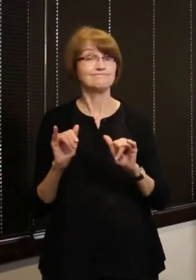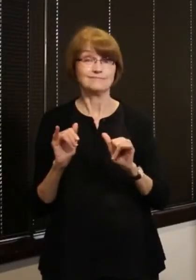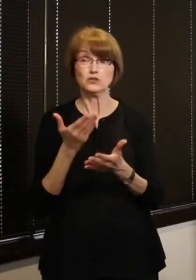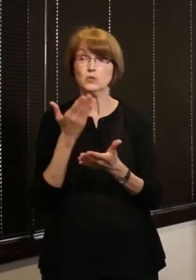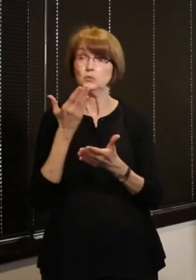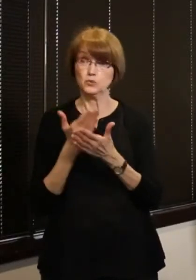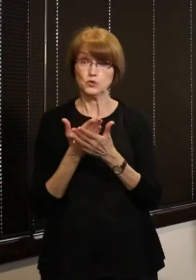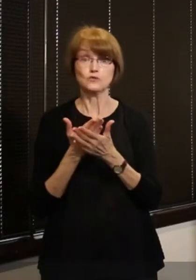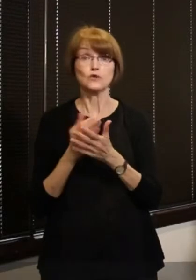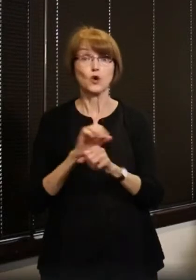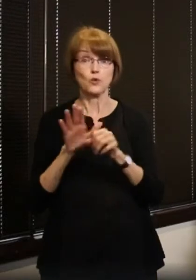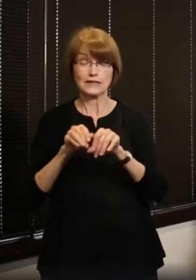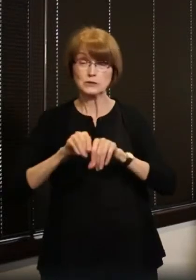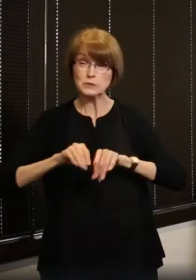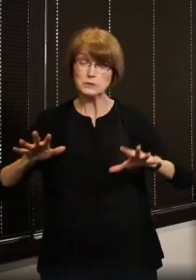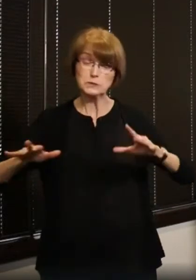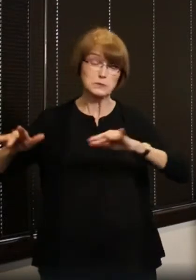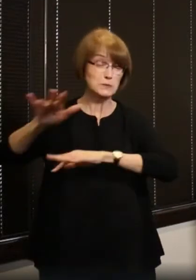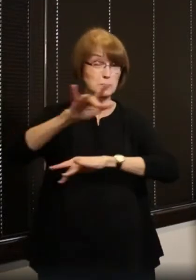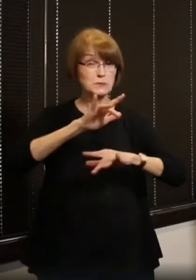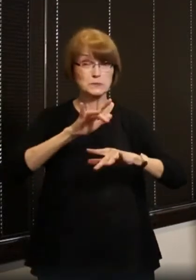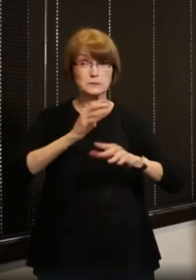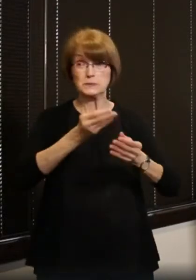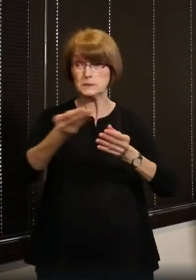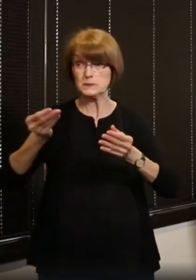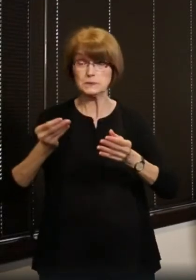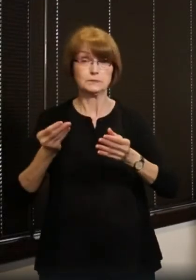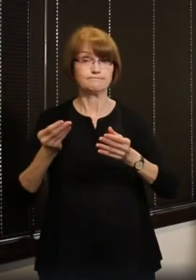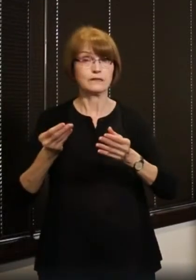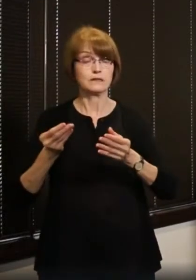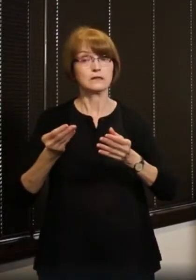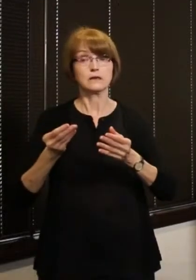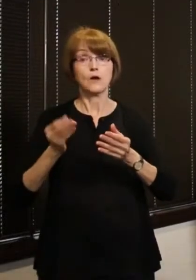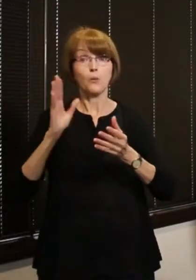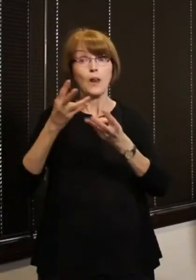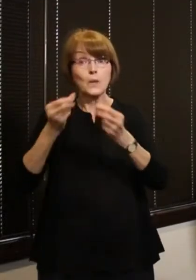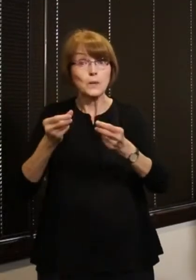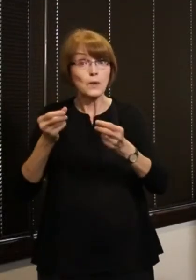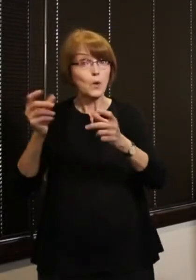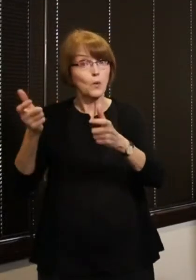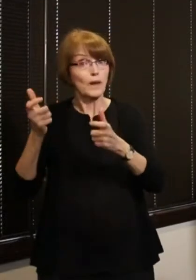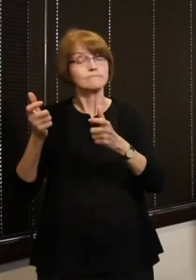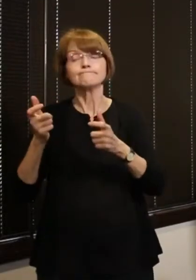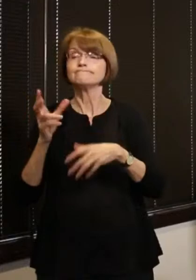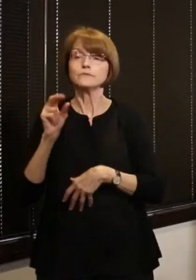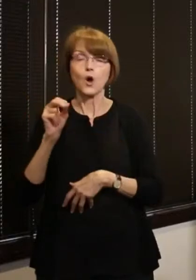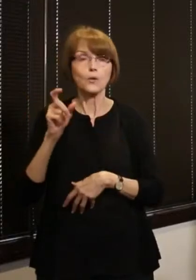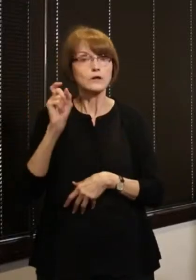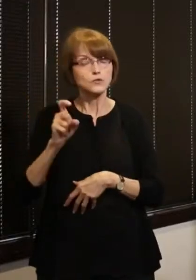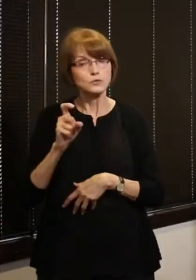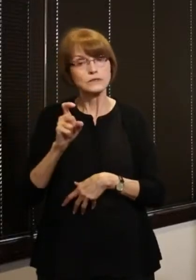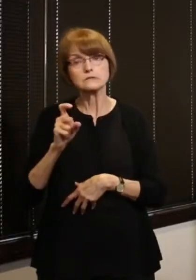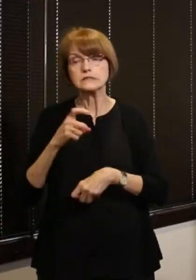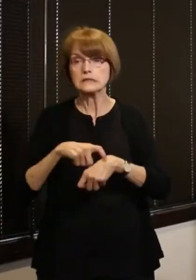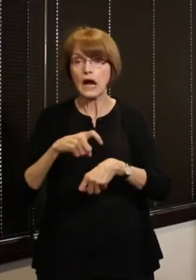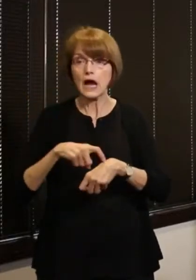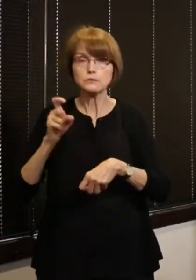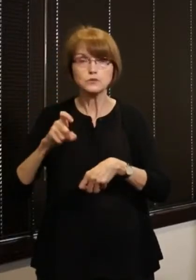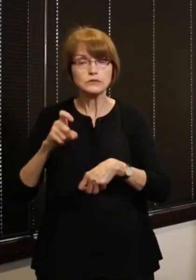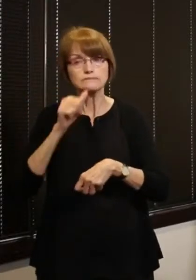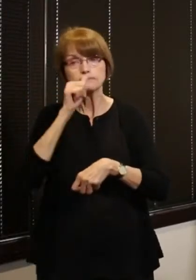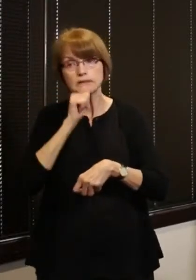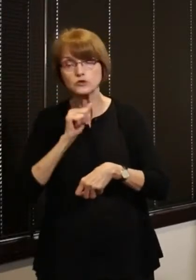the community, and that won't go away overnight. It takes time and it takes effort to get those numbers to come